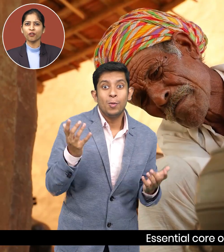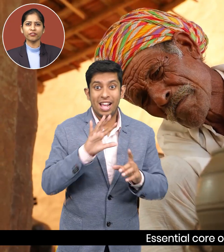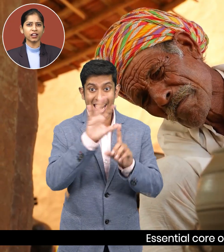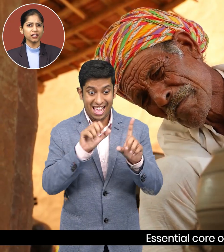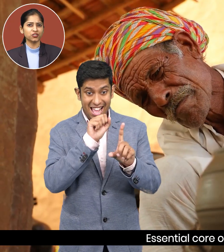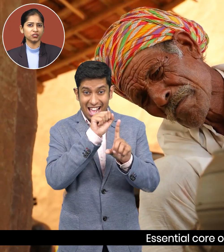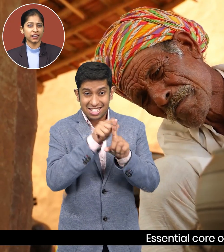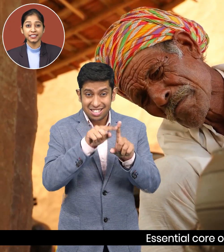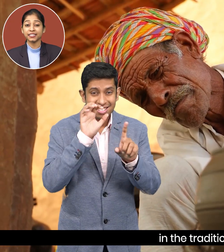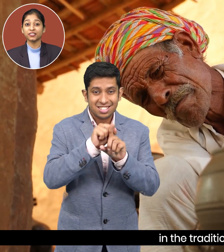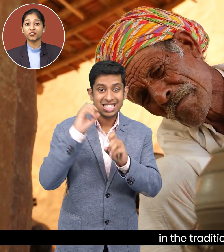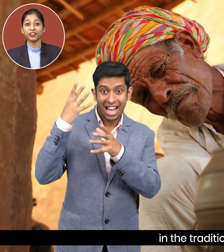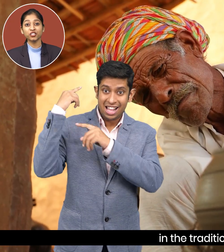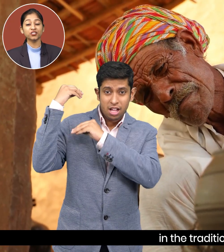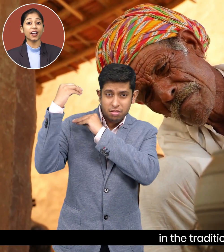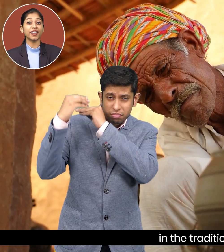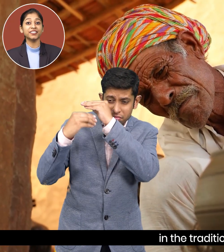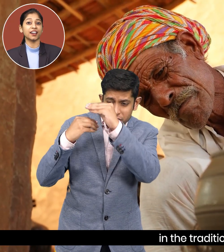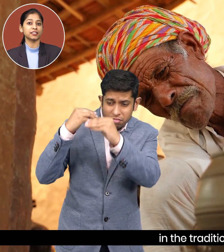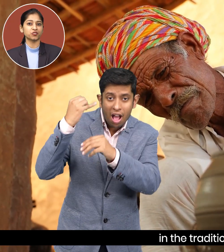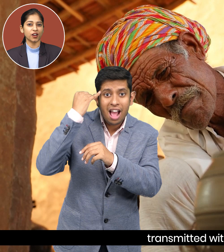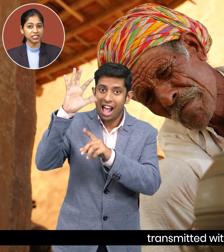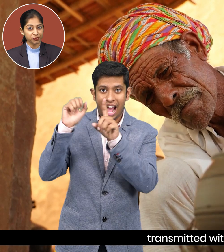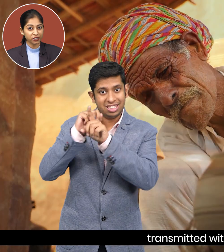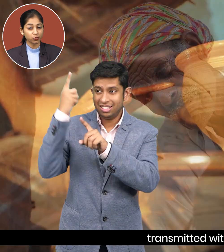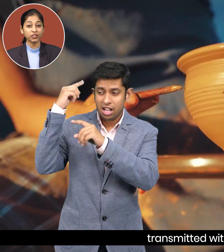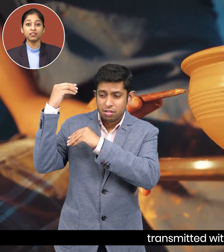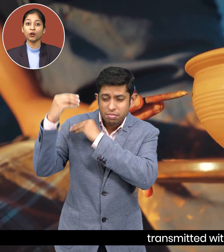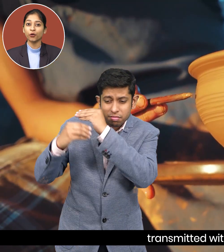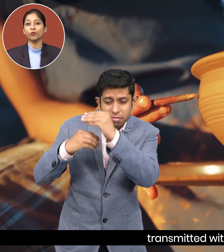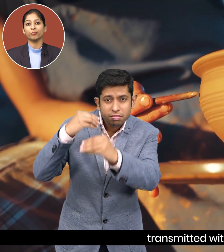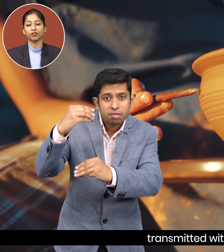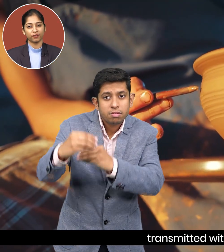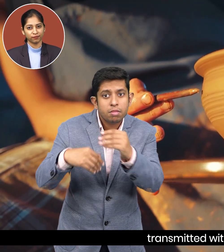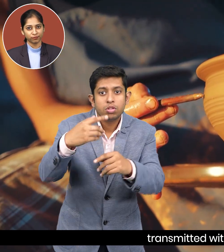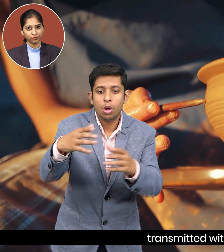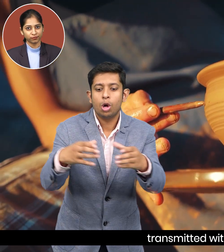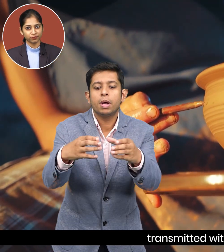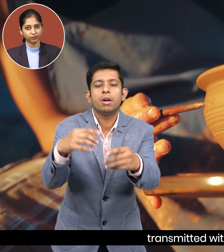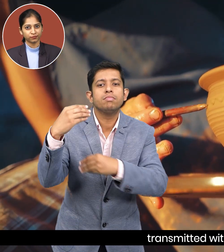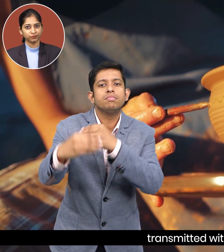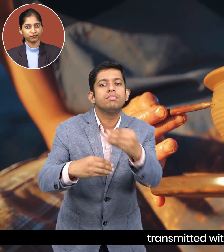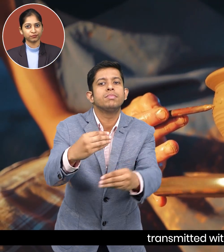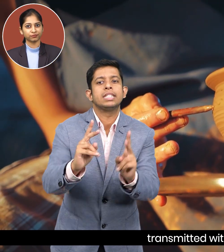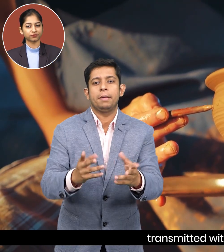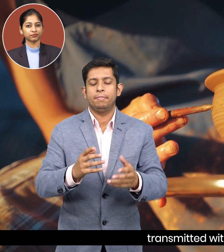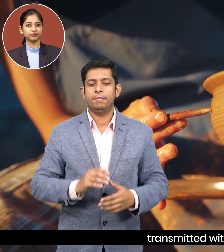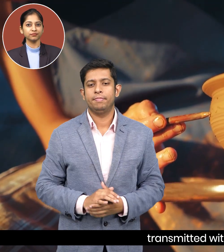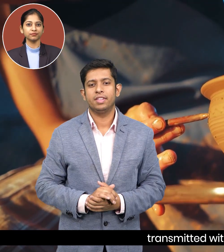Essential core of culture lies in the traditional ideas transmitted within a group.